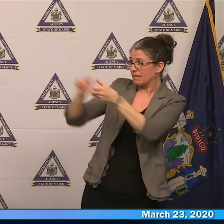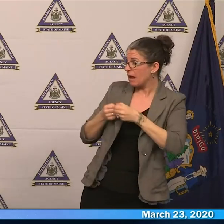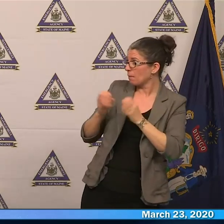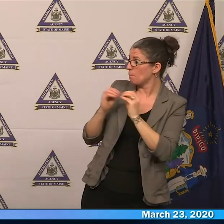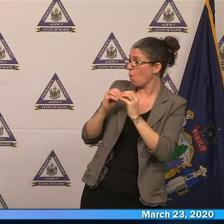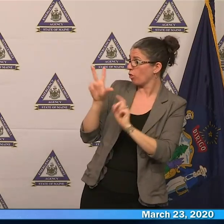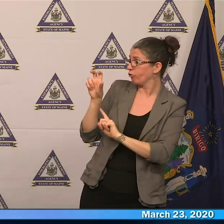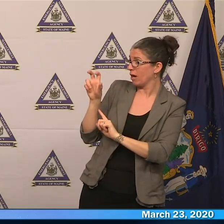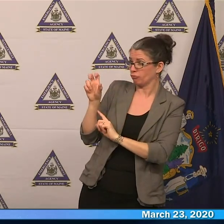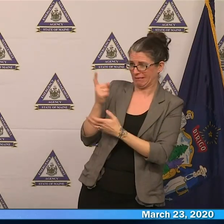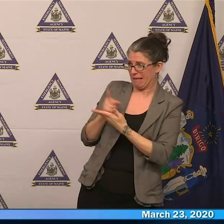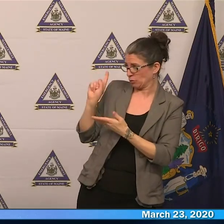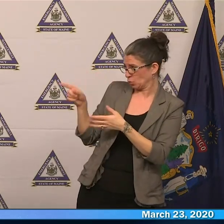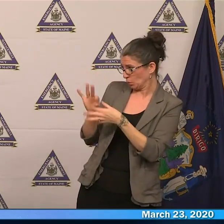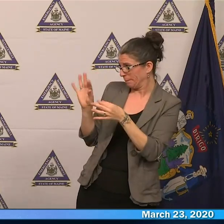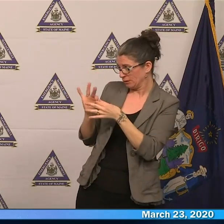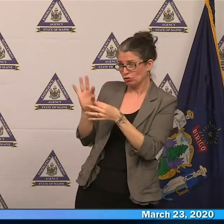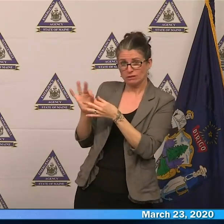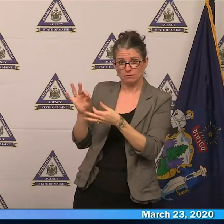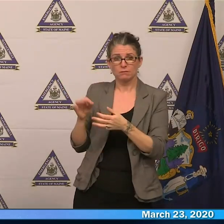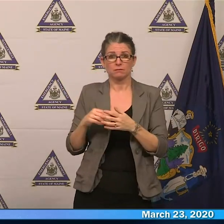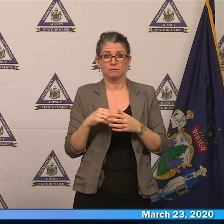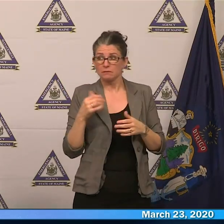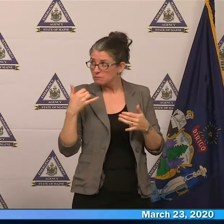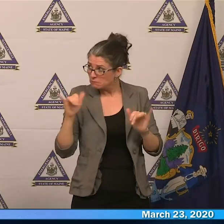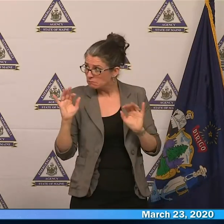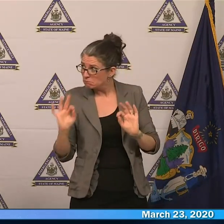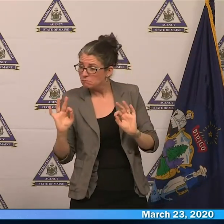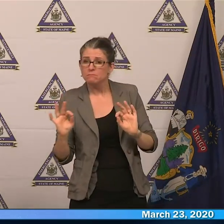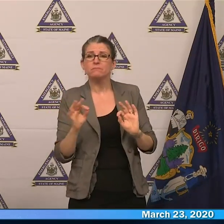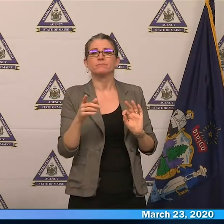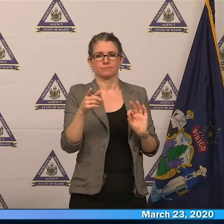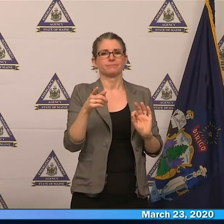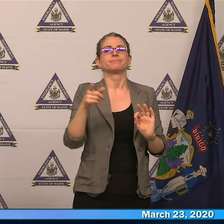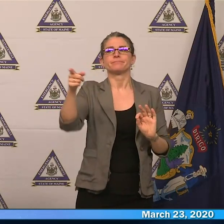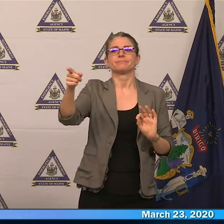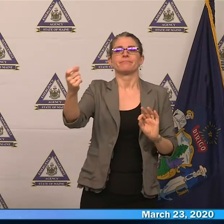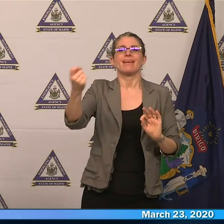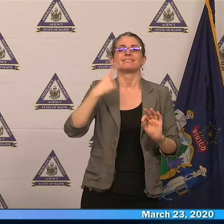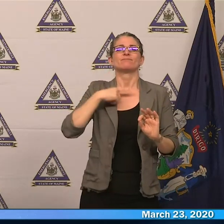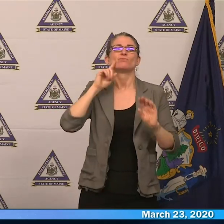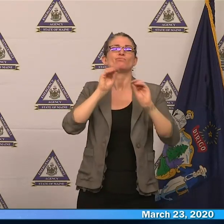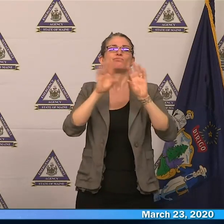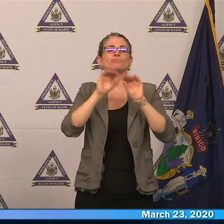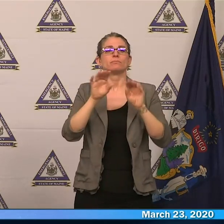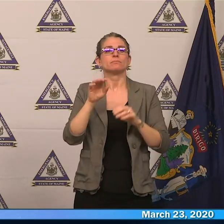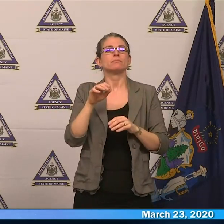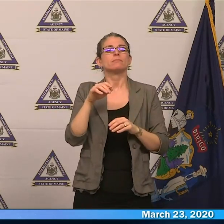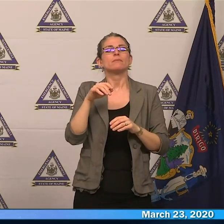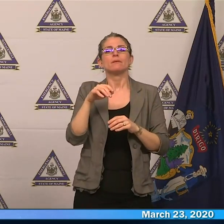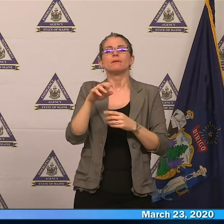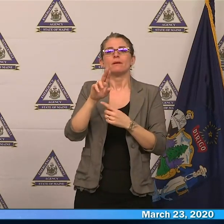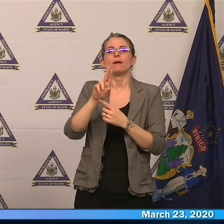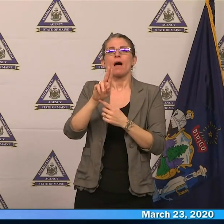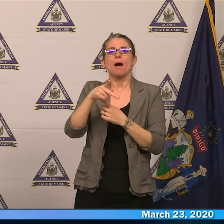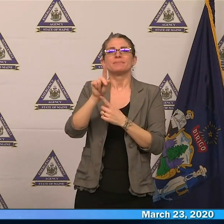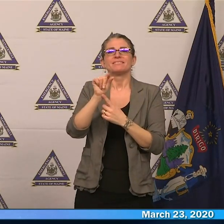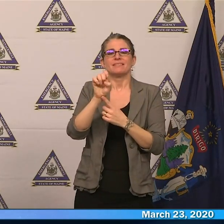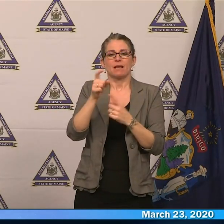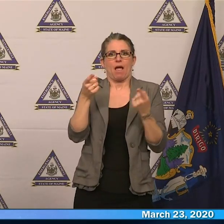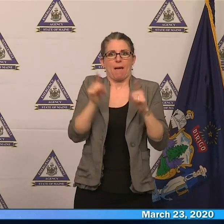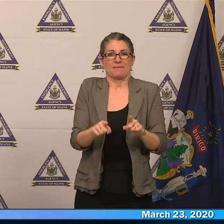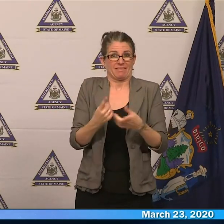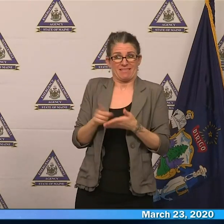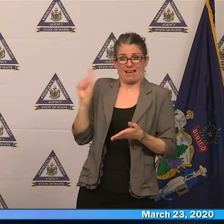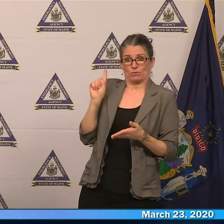Great. Kevin's question is around ventilators. And what updates do we have? As of this morning, there are 252